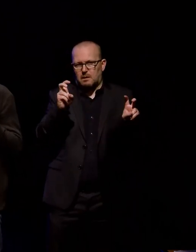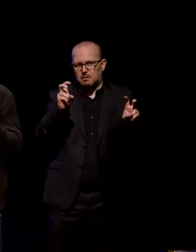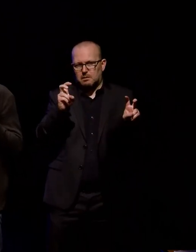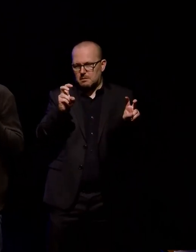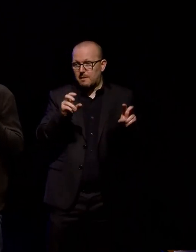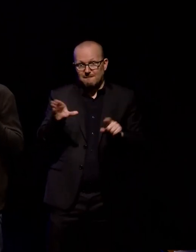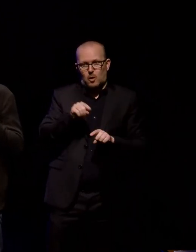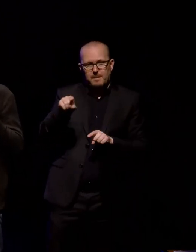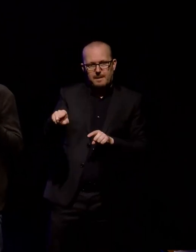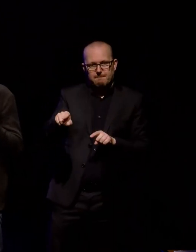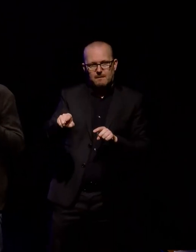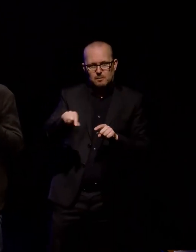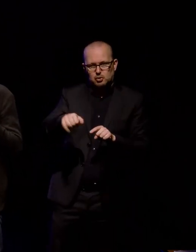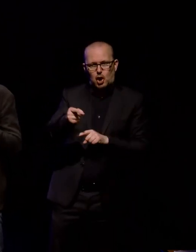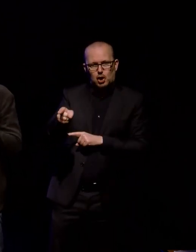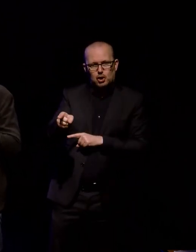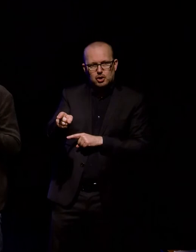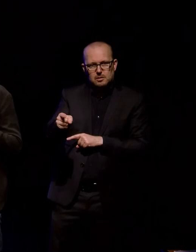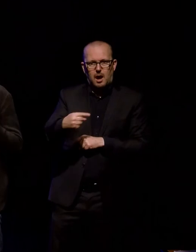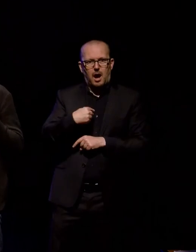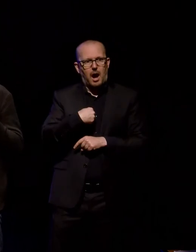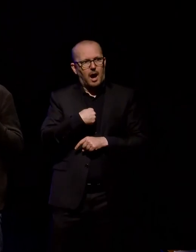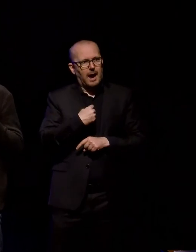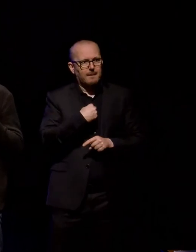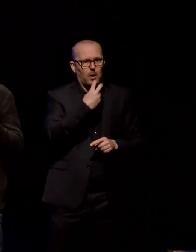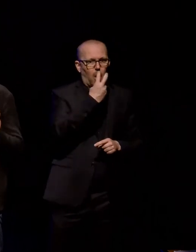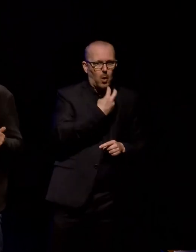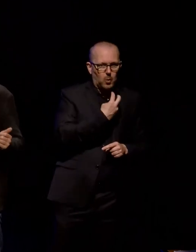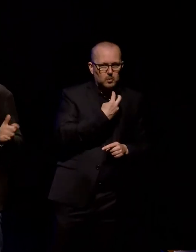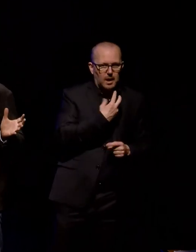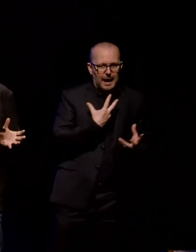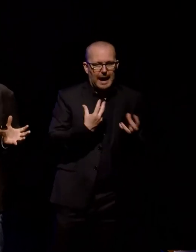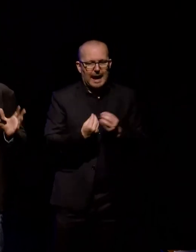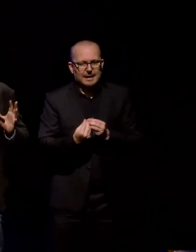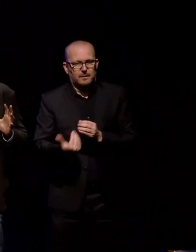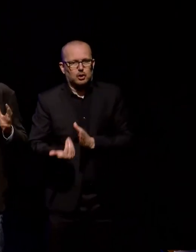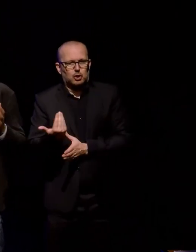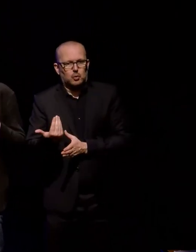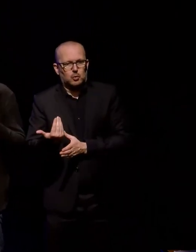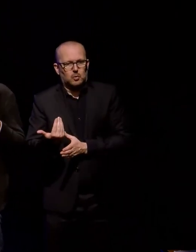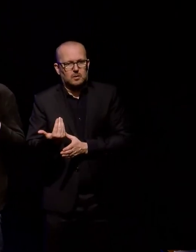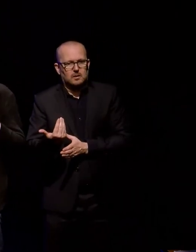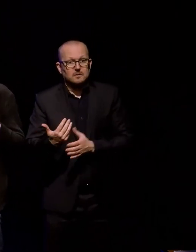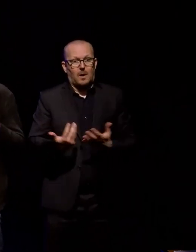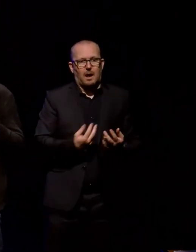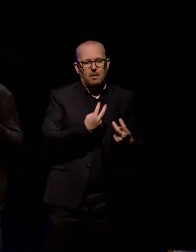was coming from him, which was very much I am the old and the new. So how to bring the old